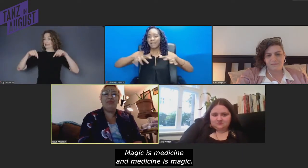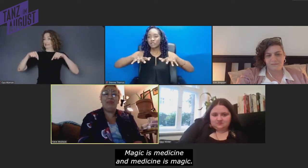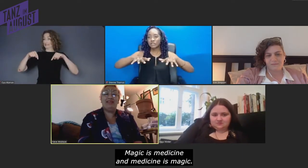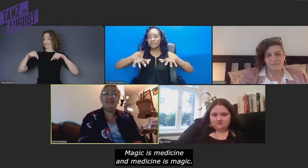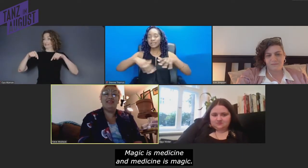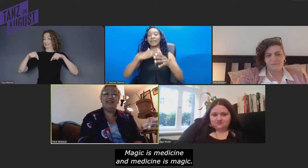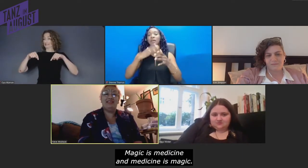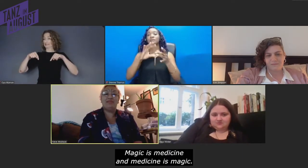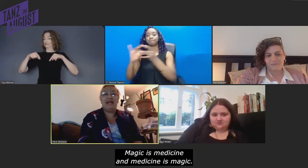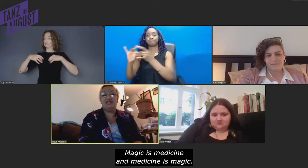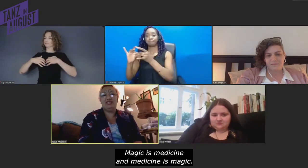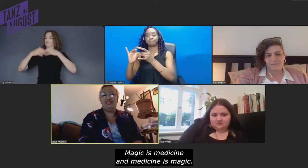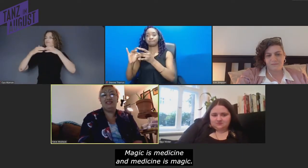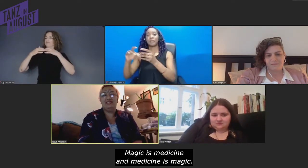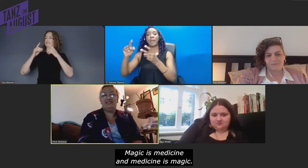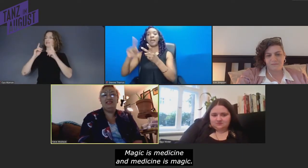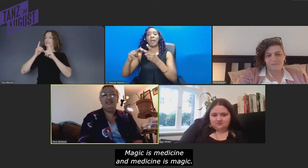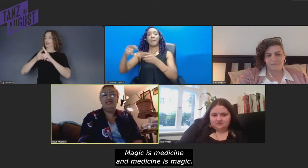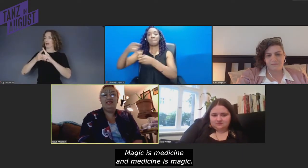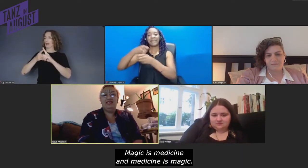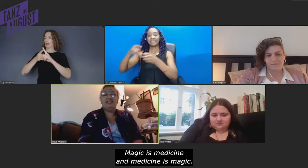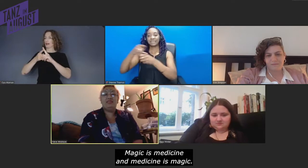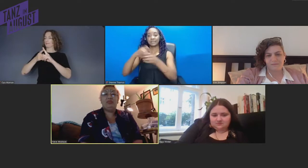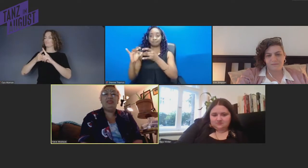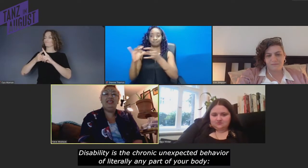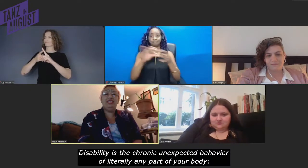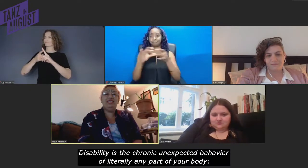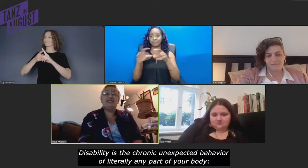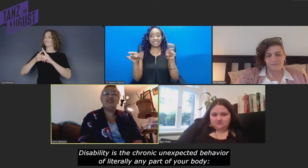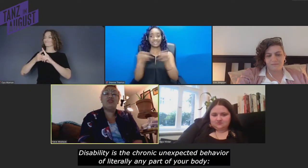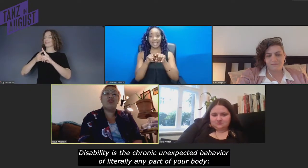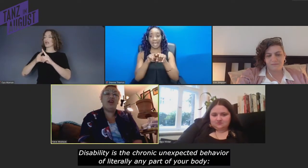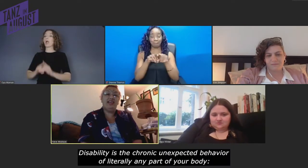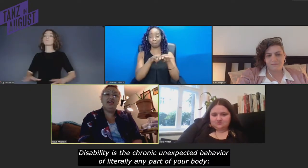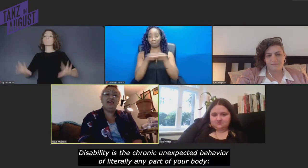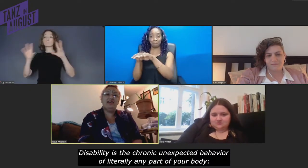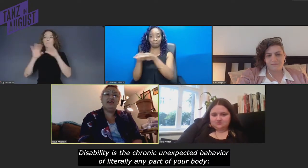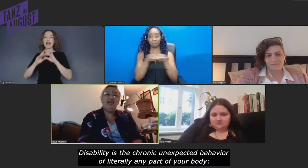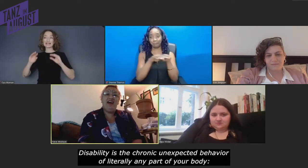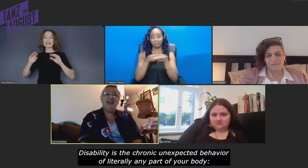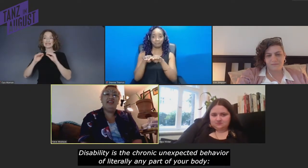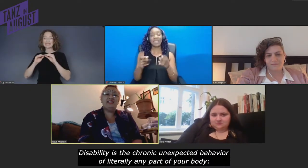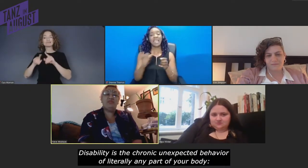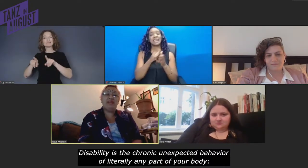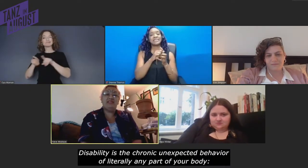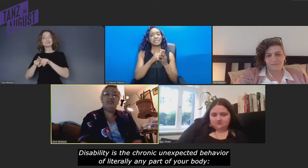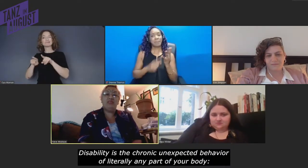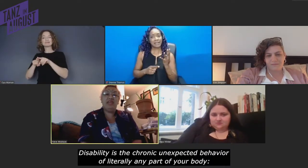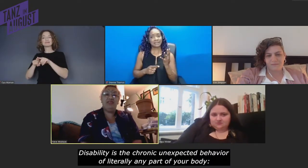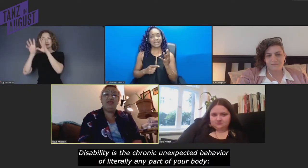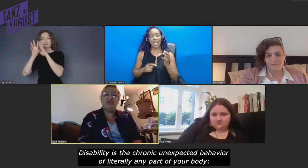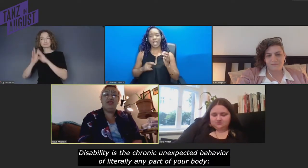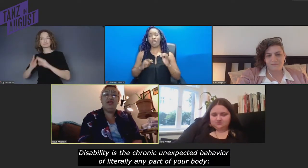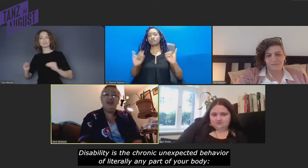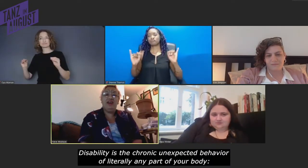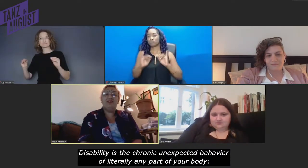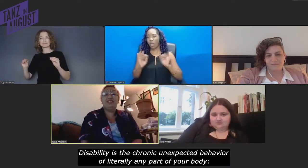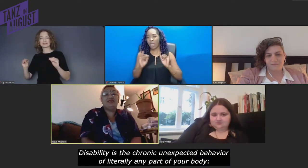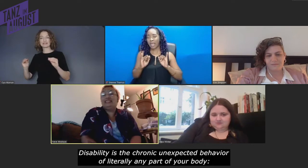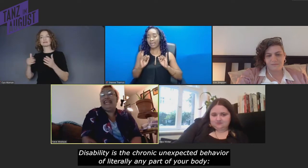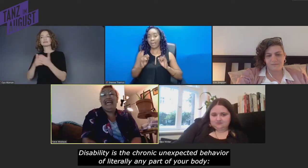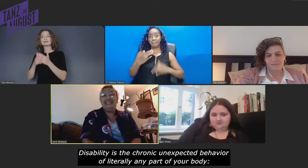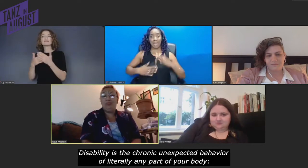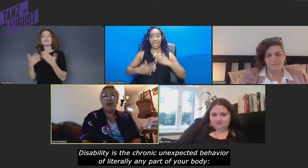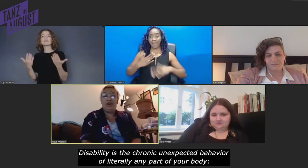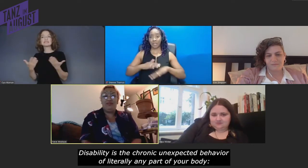and medicine is magic. Disability is the chronic, unexpected behavior of